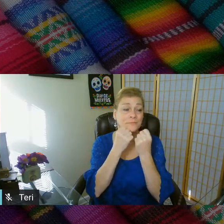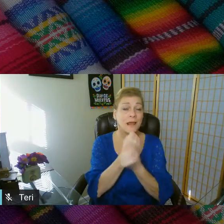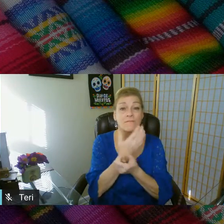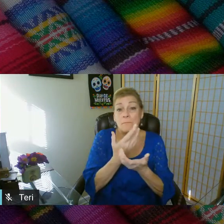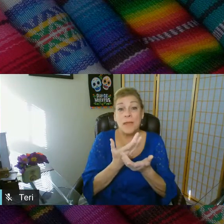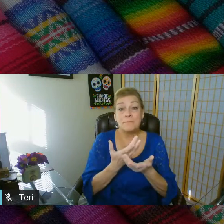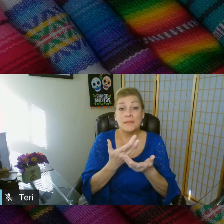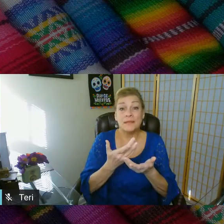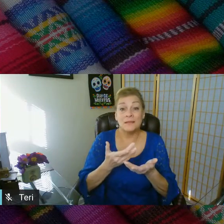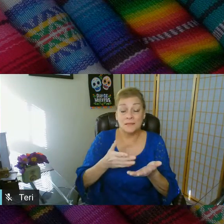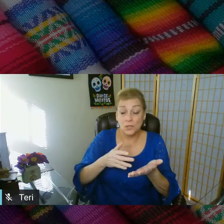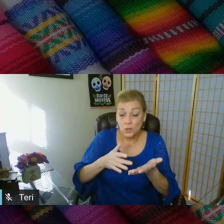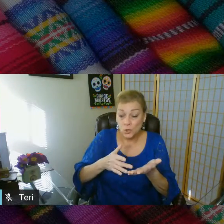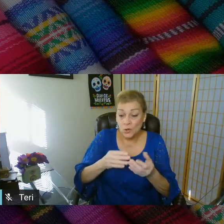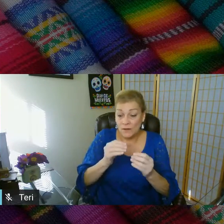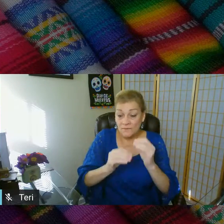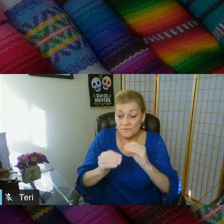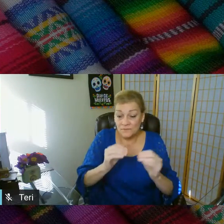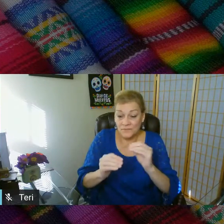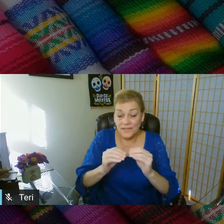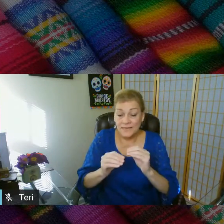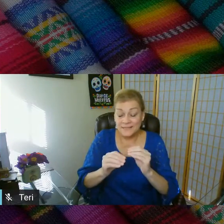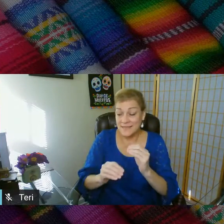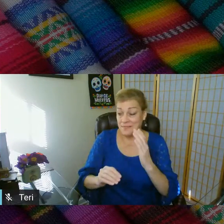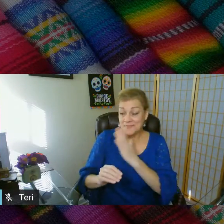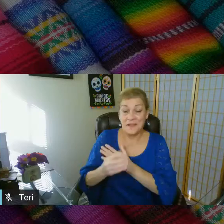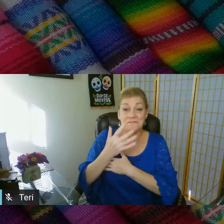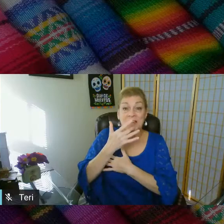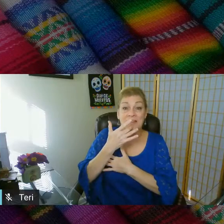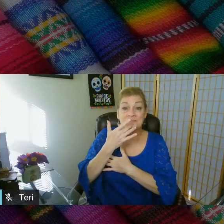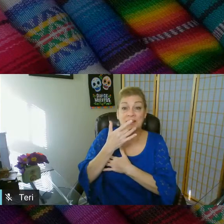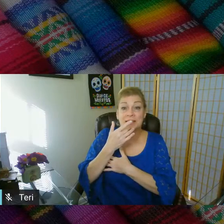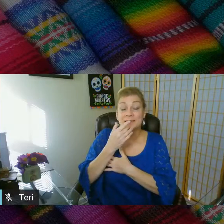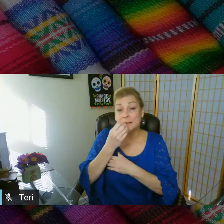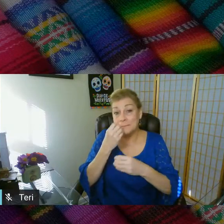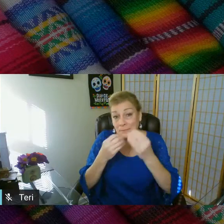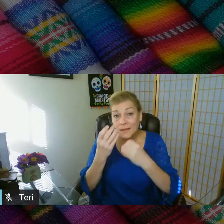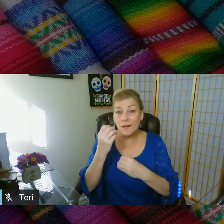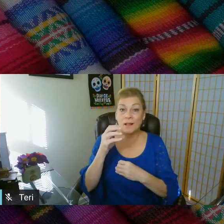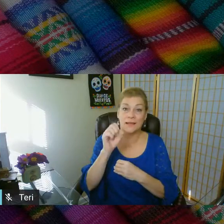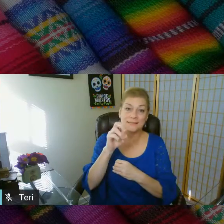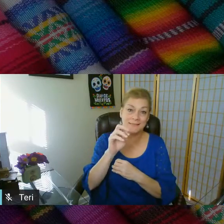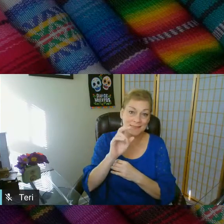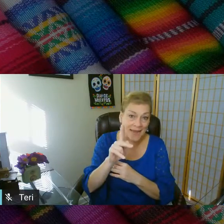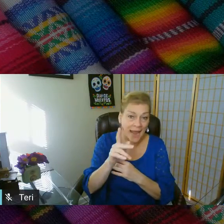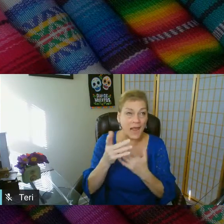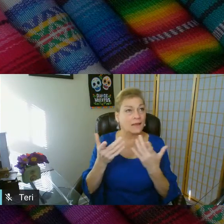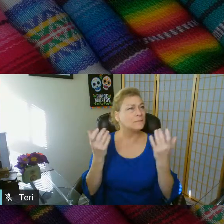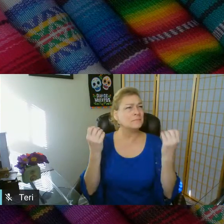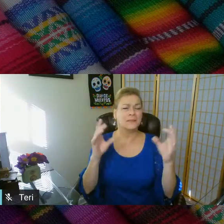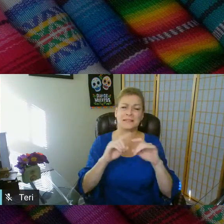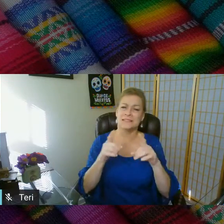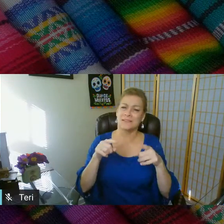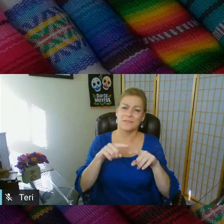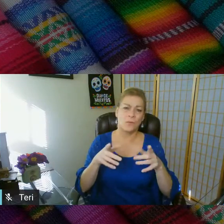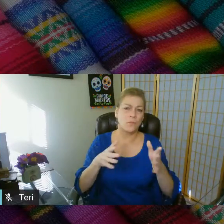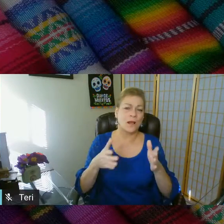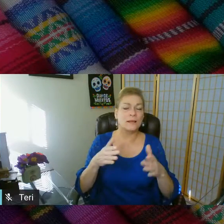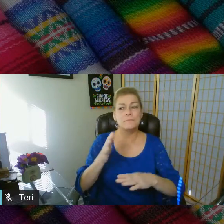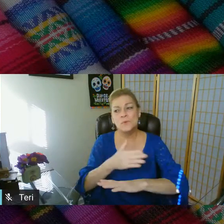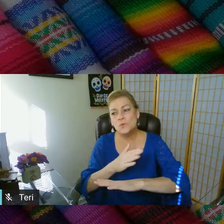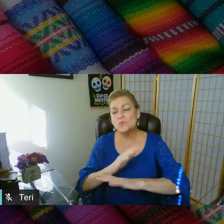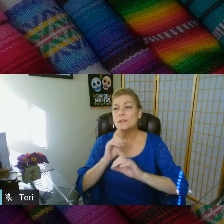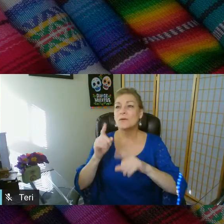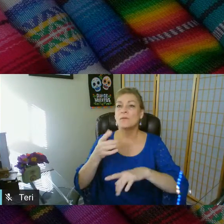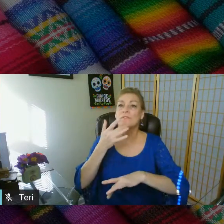or a snack that would have been a favorite of theirs. There are many different ways: listening to music, going to a favorite park